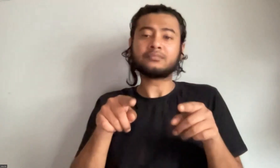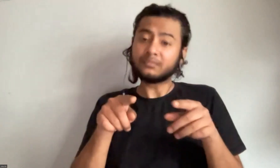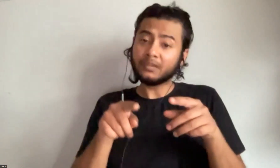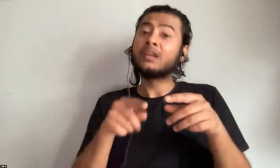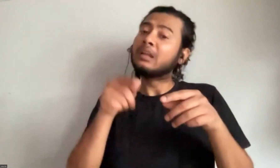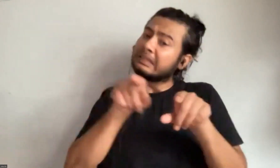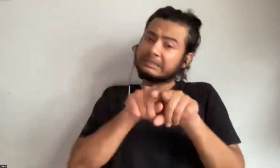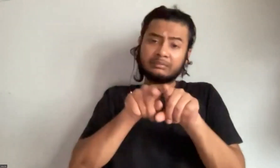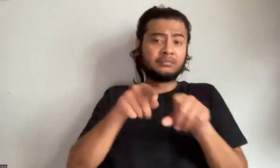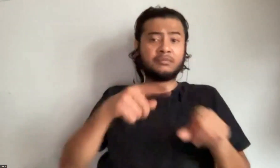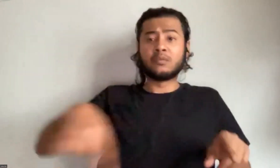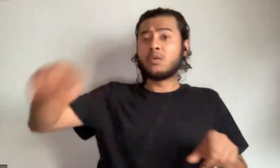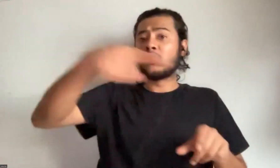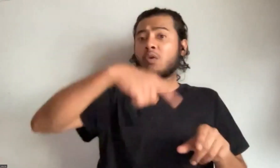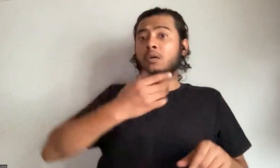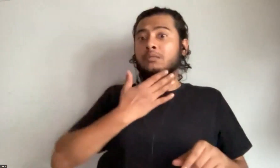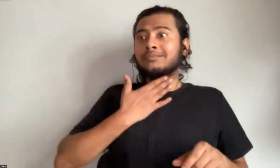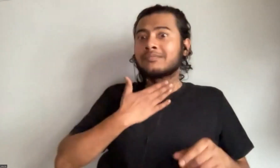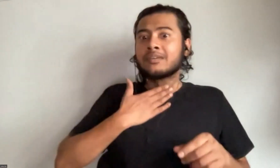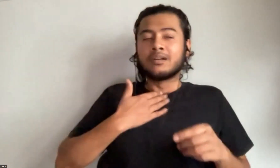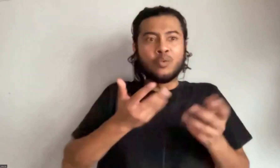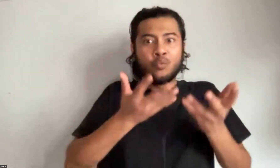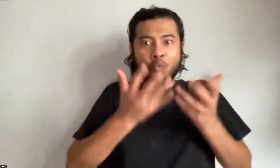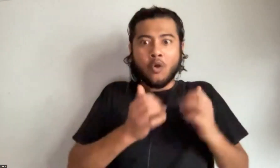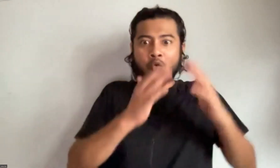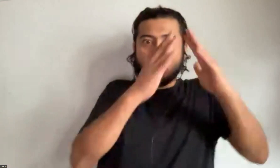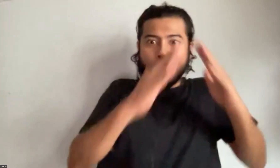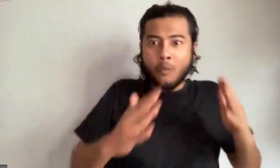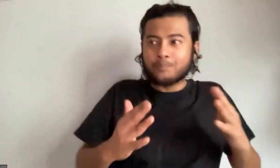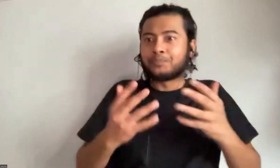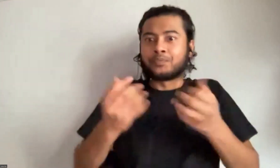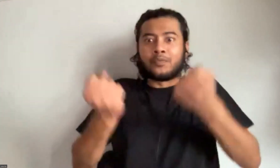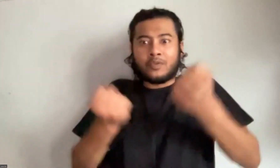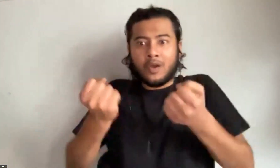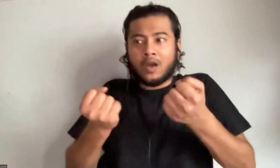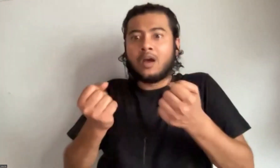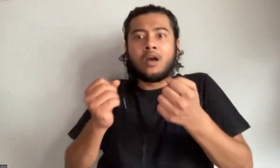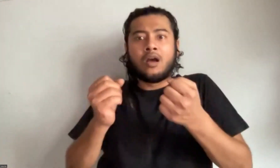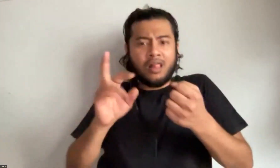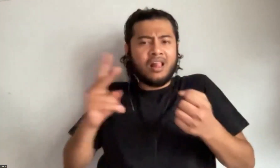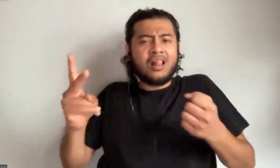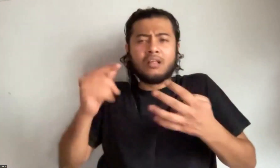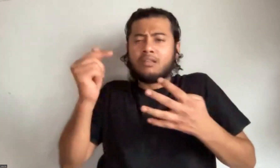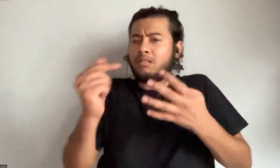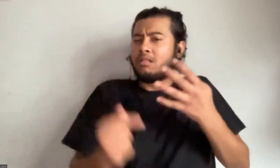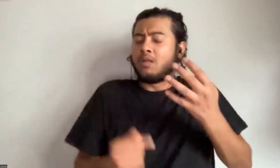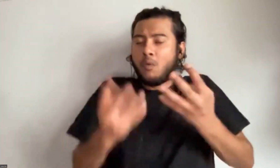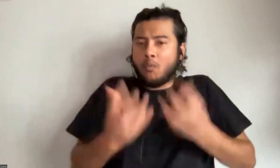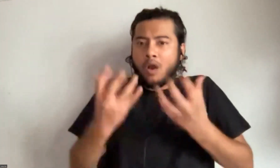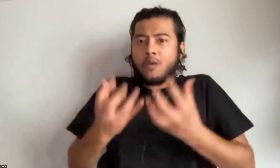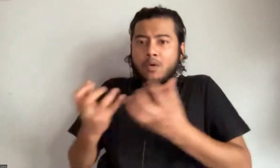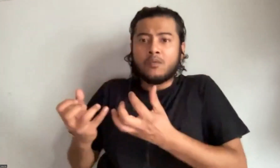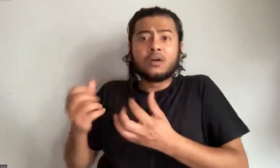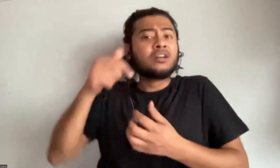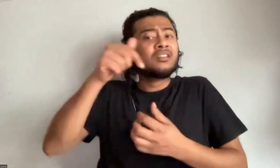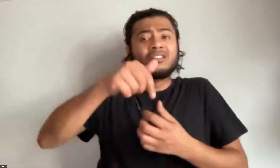we are struggling in this material world, we want to achieve something, we want to enjoy, we can enjoy, but our enjoyment